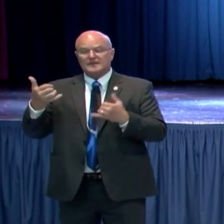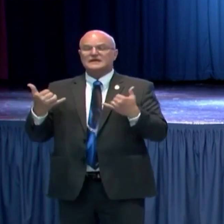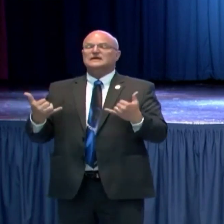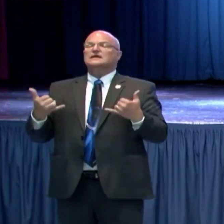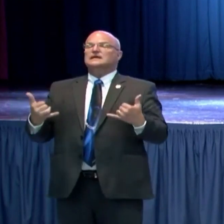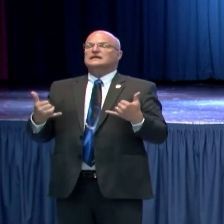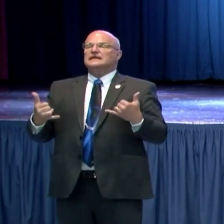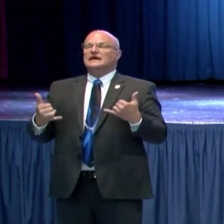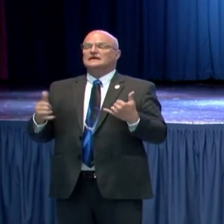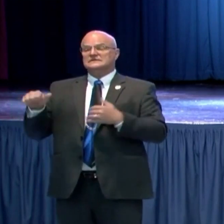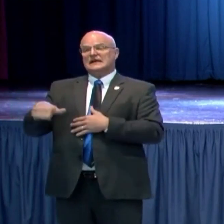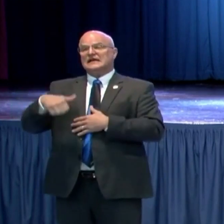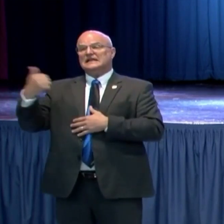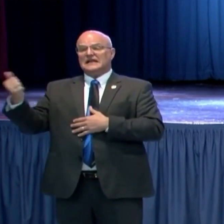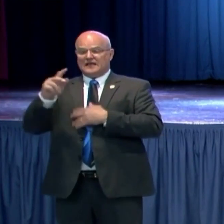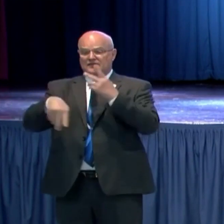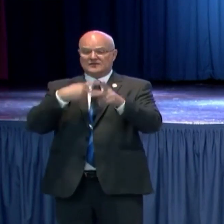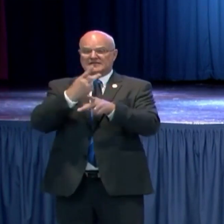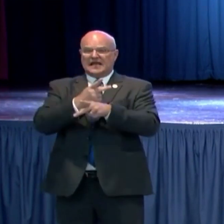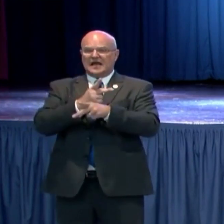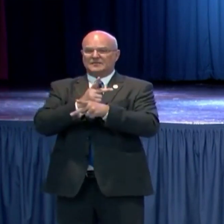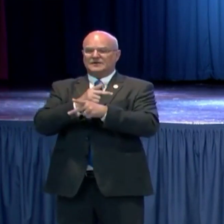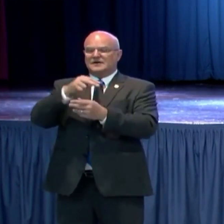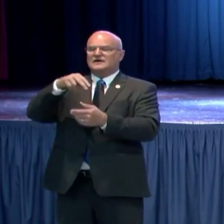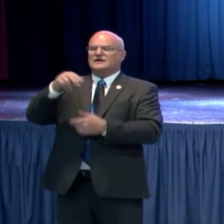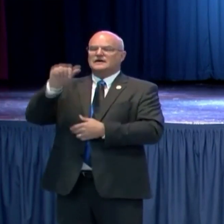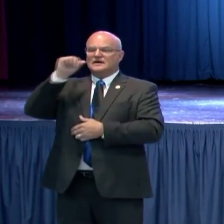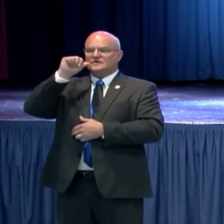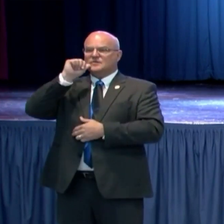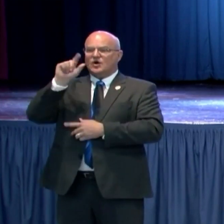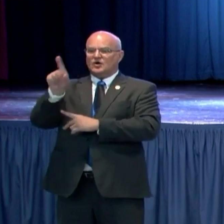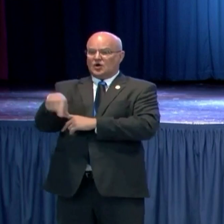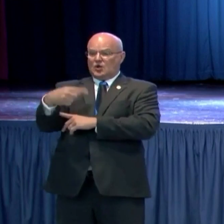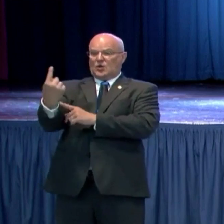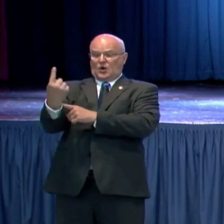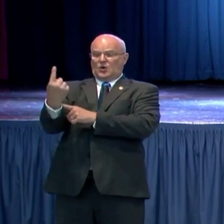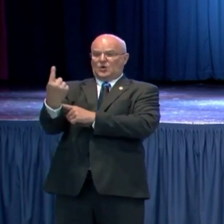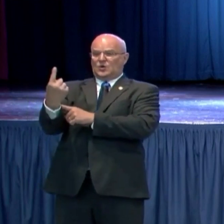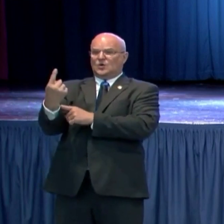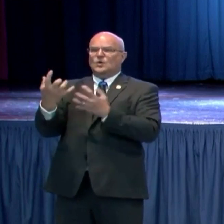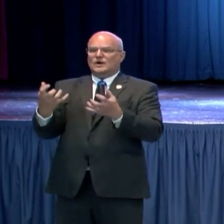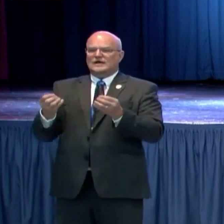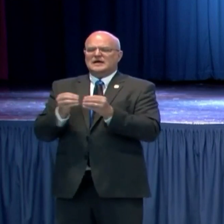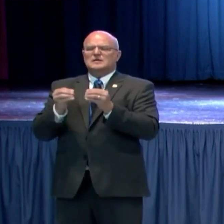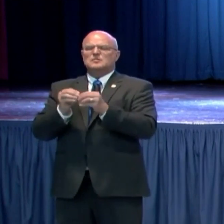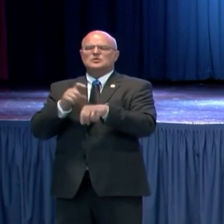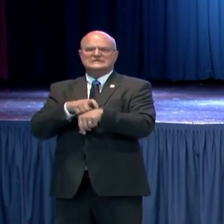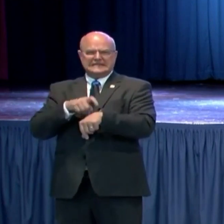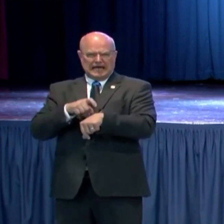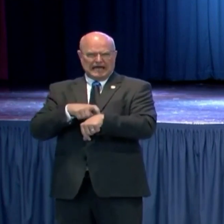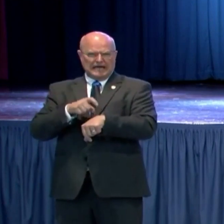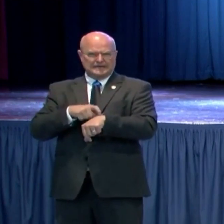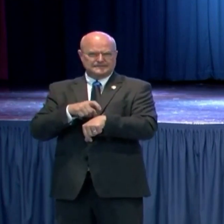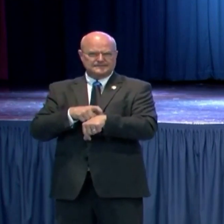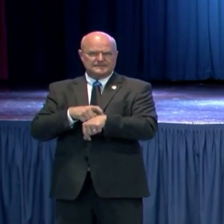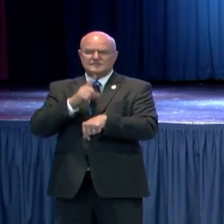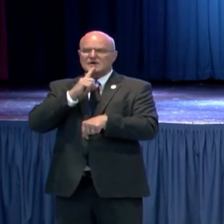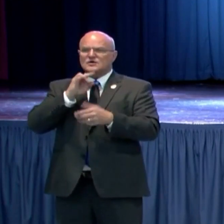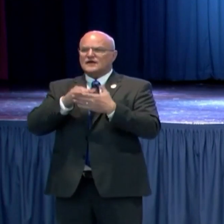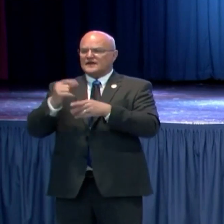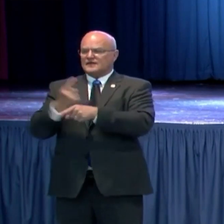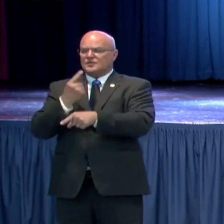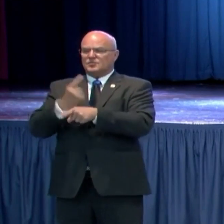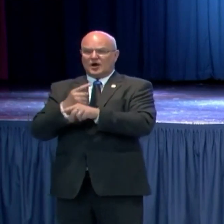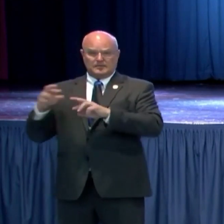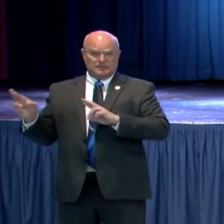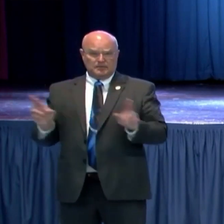Now, there's another type of freestanding bars, and those we want to give a little more time to, make sure they're